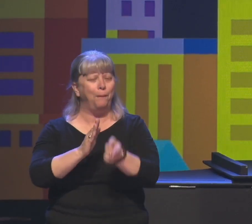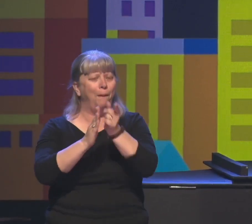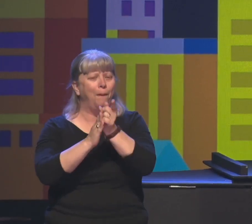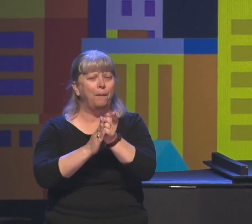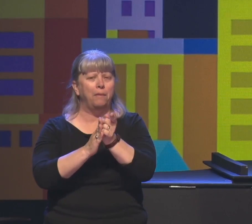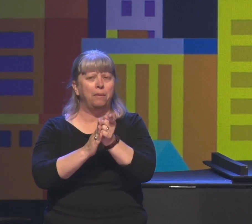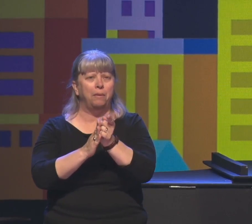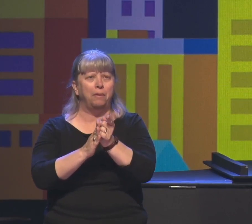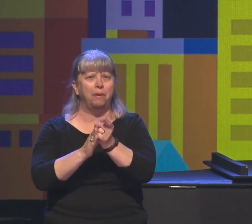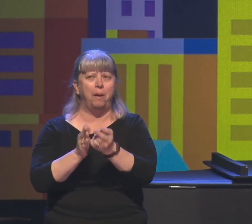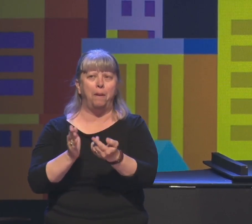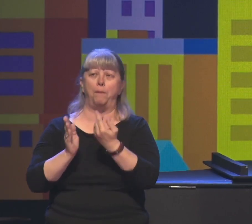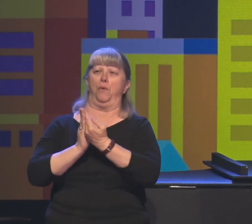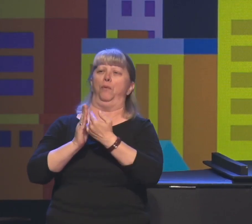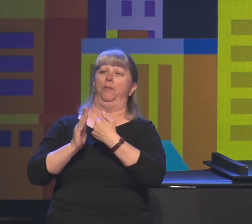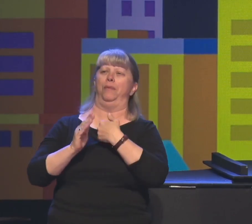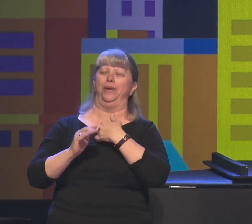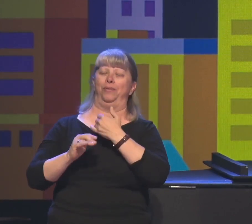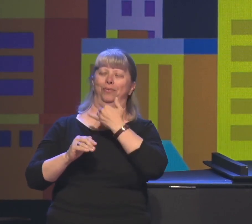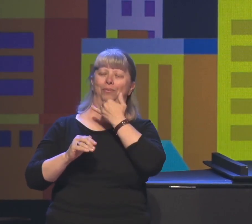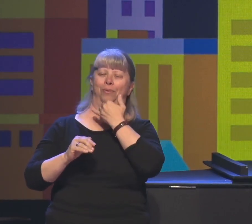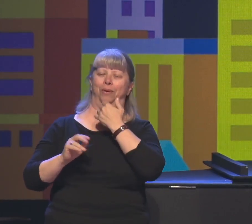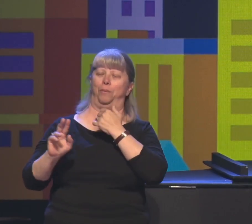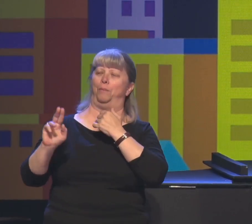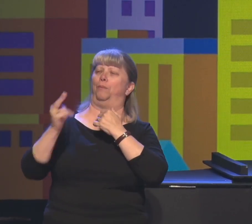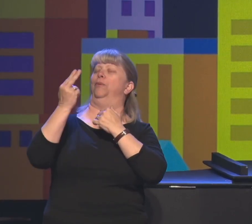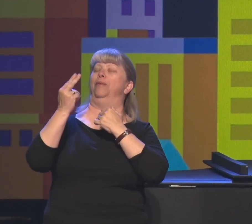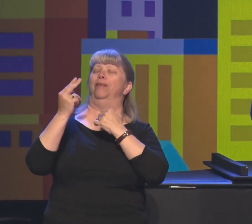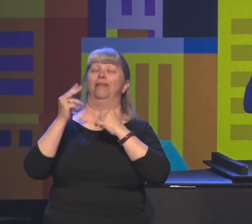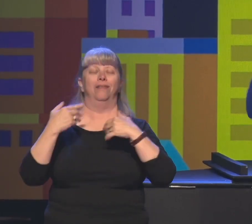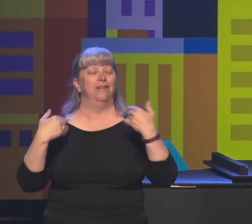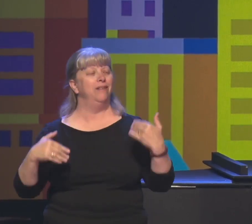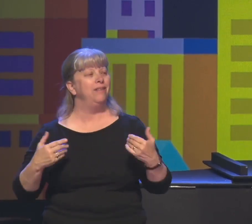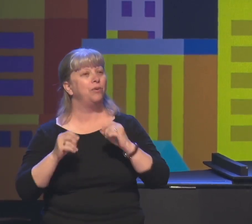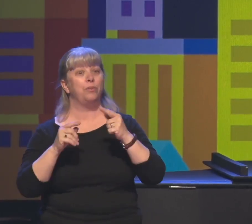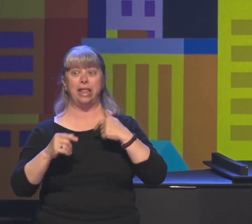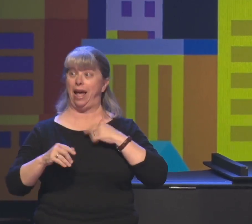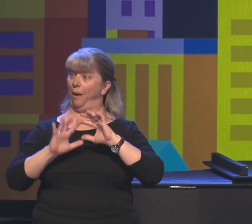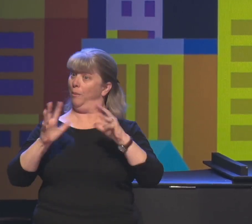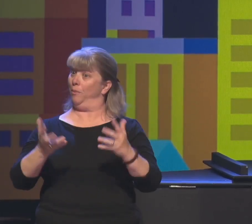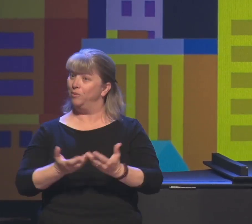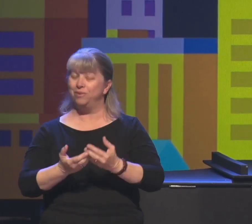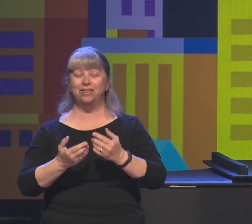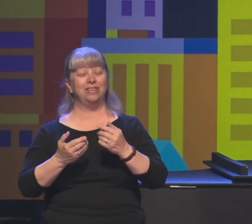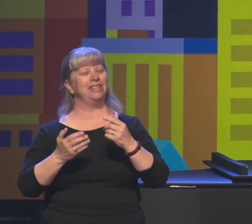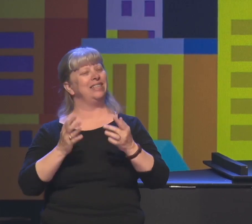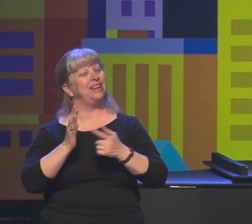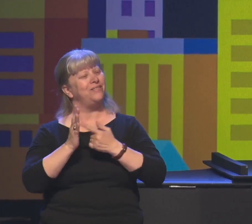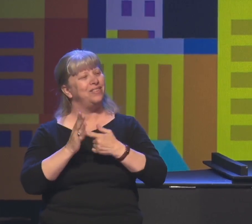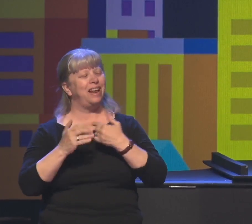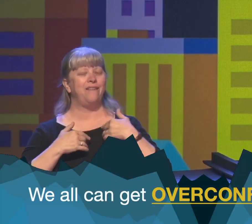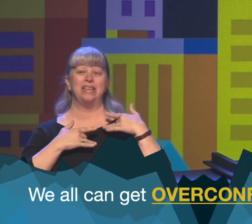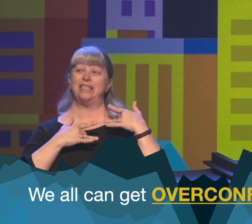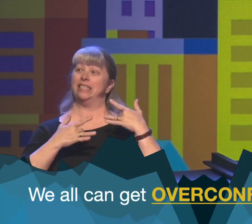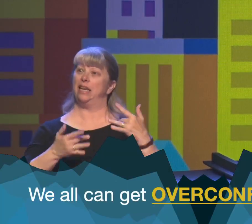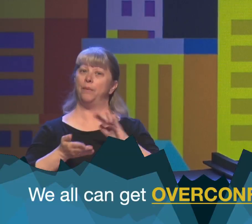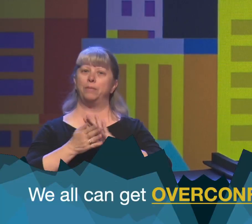they've been proved wrong, right? Nobody wants to do that. In our world, we all have a tendency to